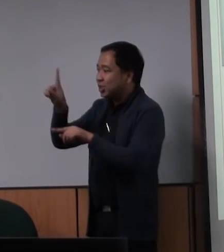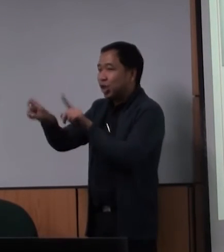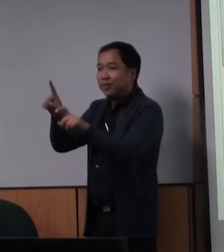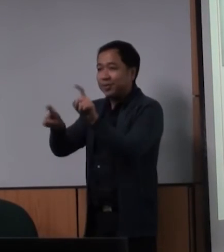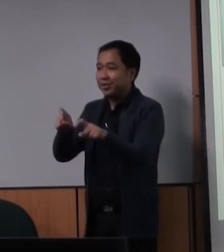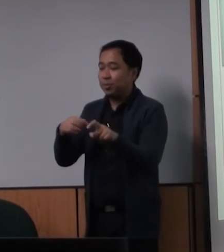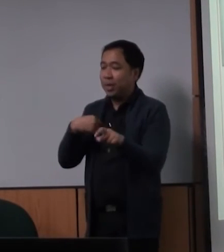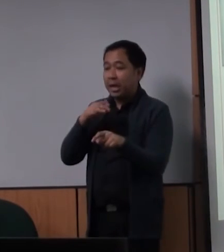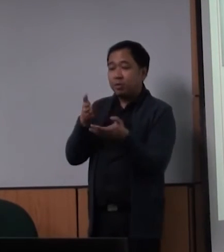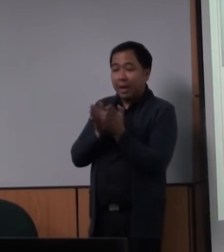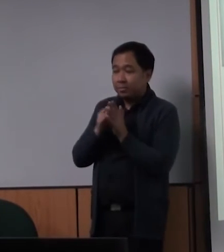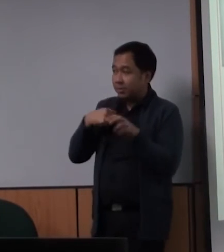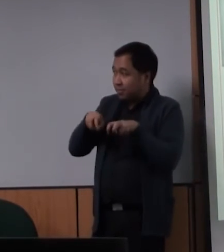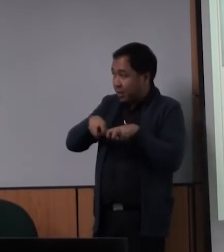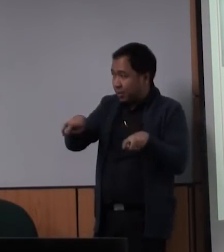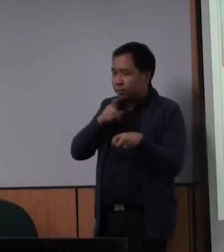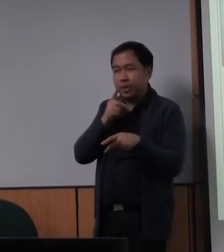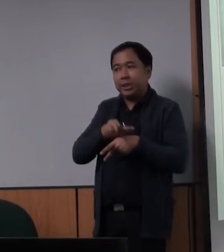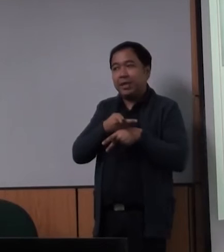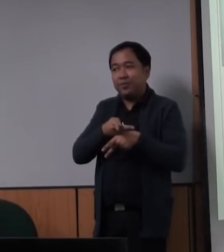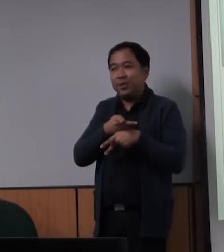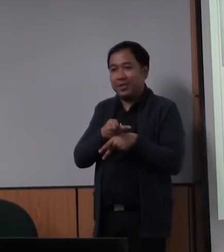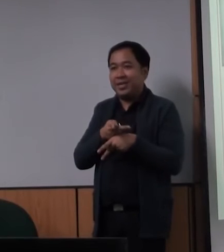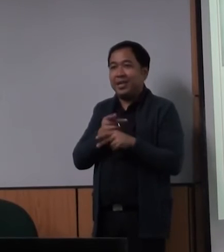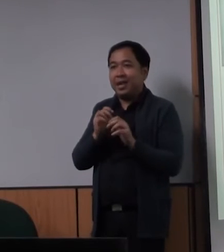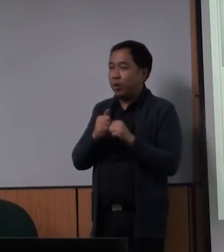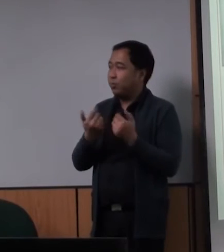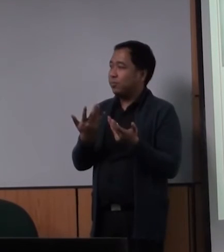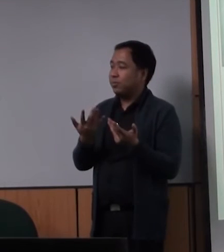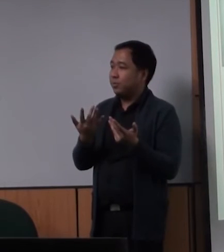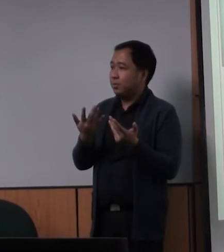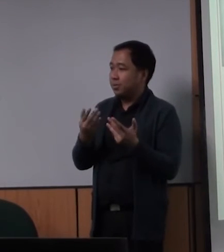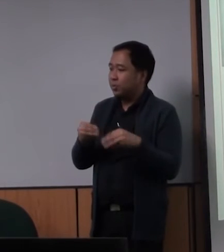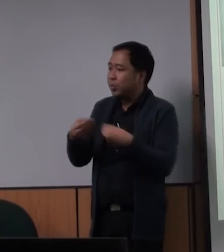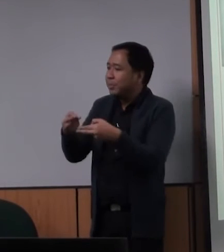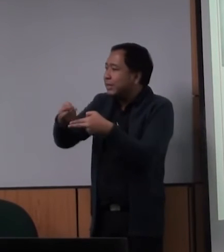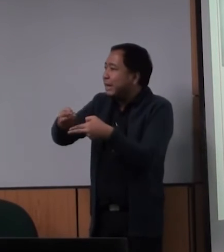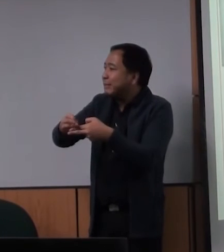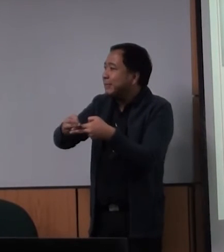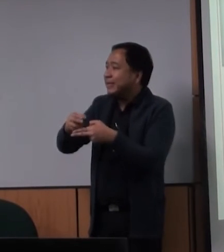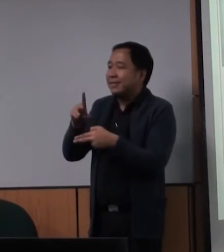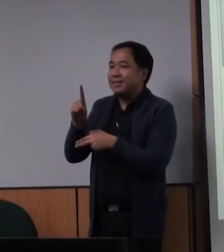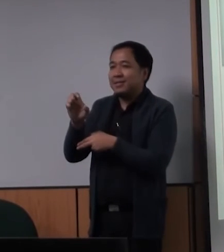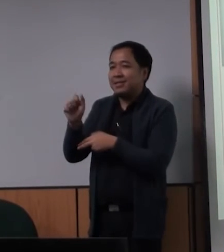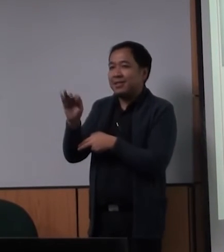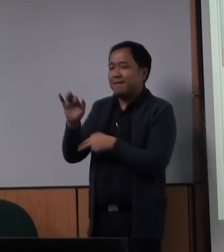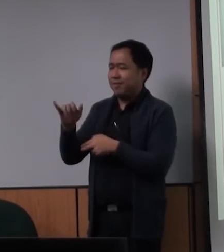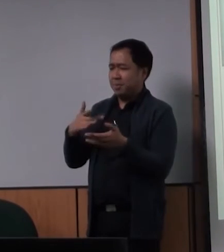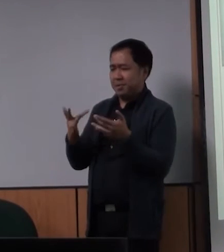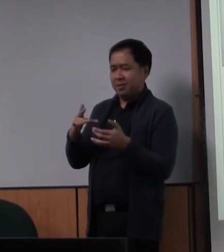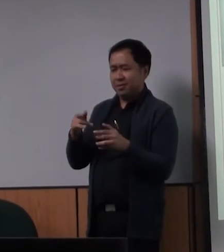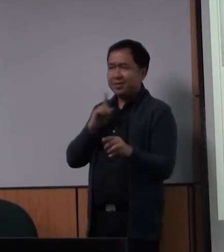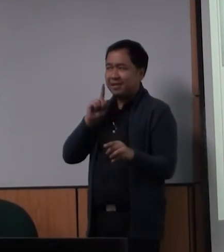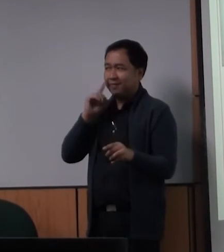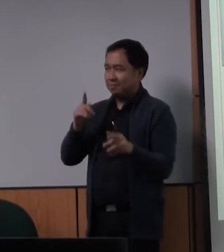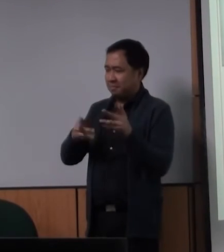my advisor, really parang careful to give the name Decky, baka it might be offended daw for the